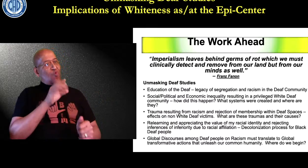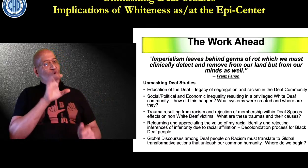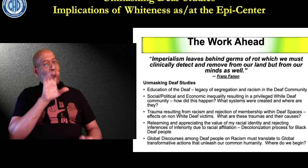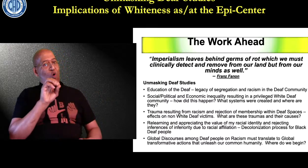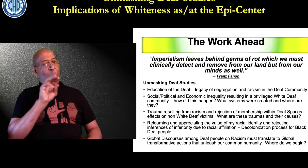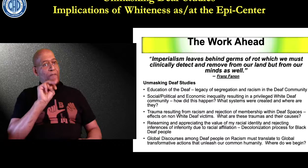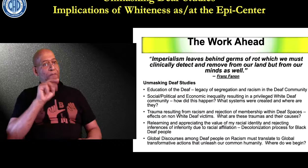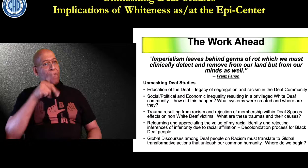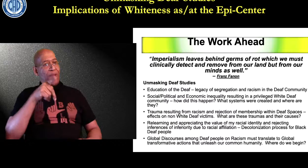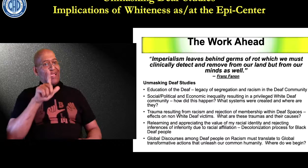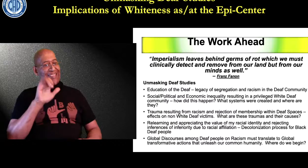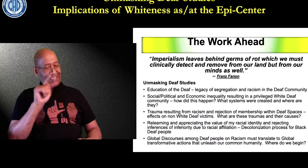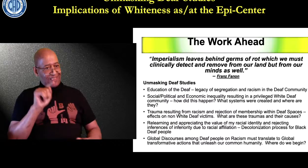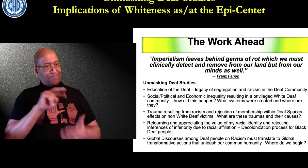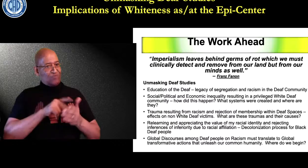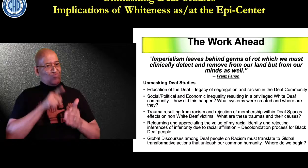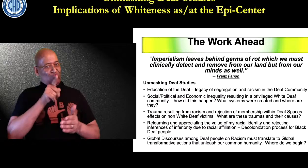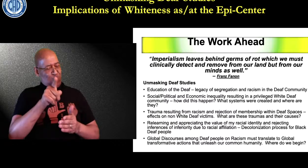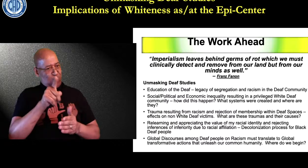system